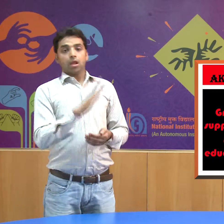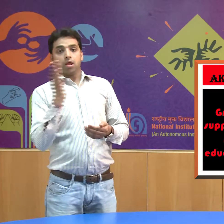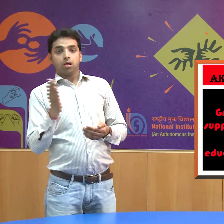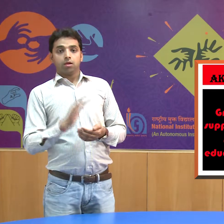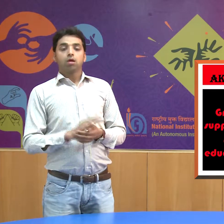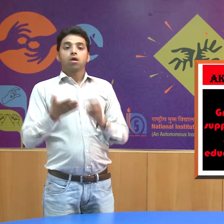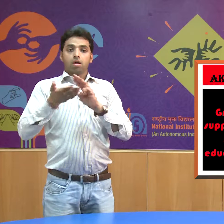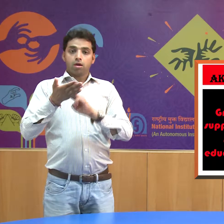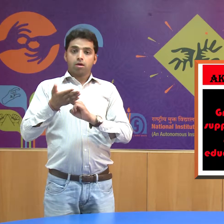and mosques